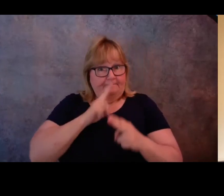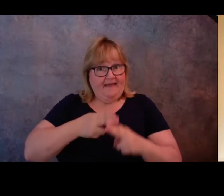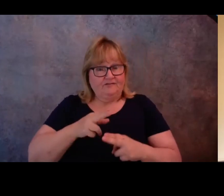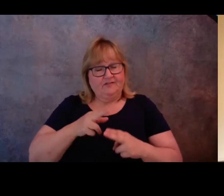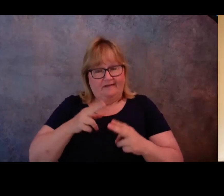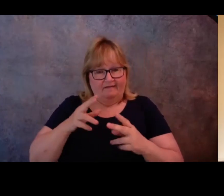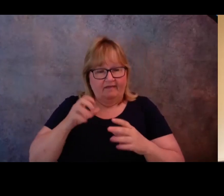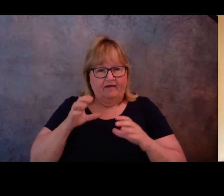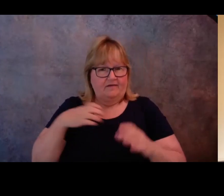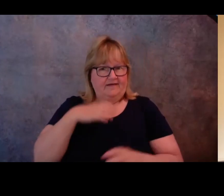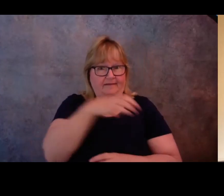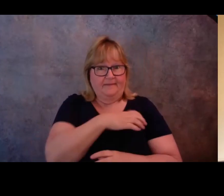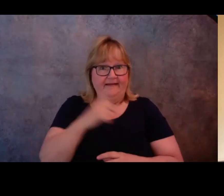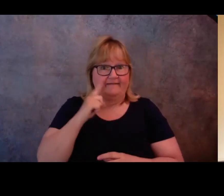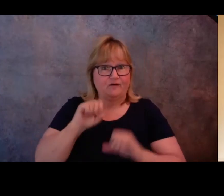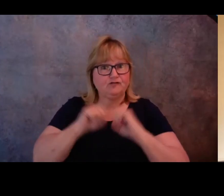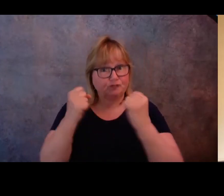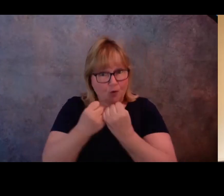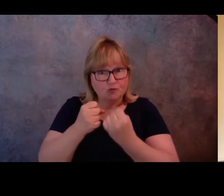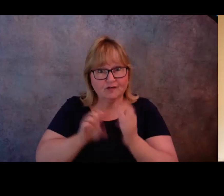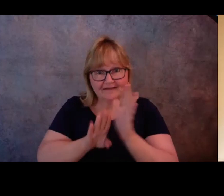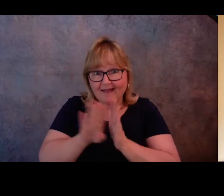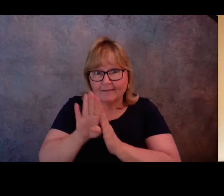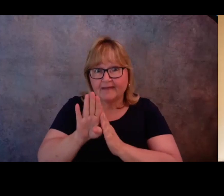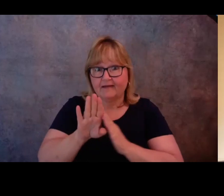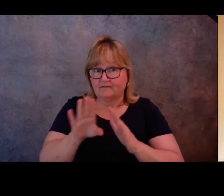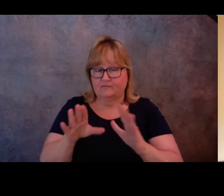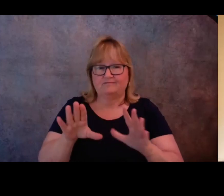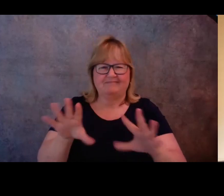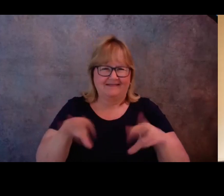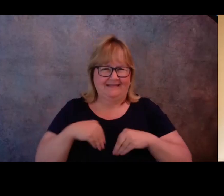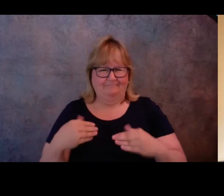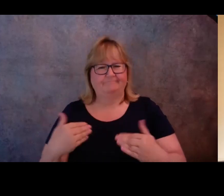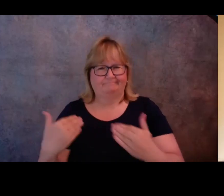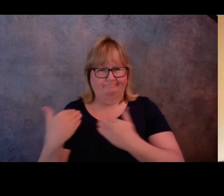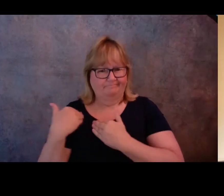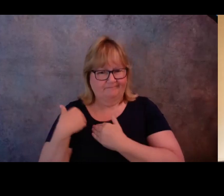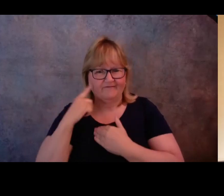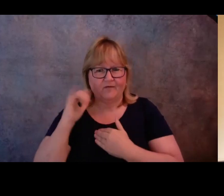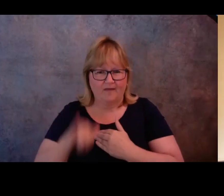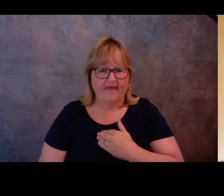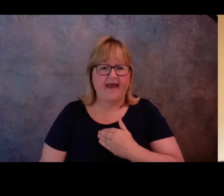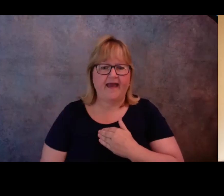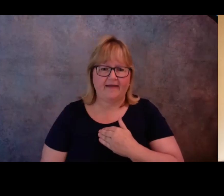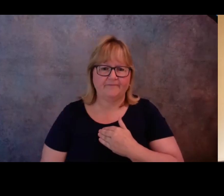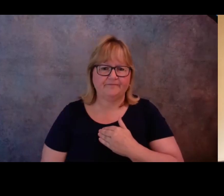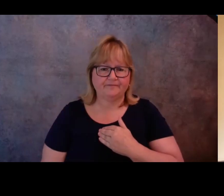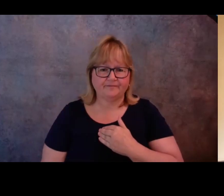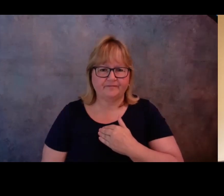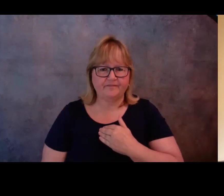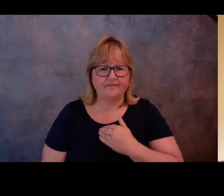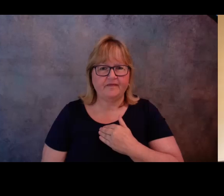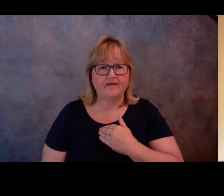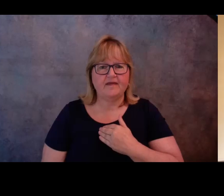disability issues. There was a special rapporteur on disability, but he was answerable to